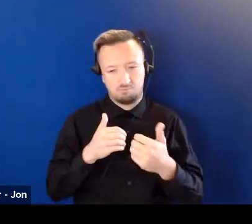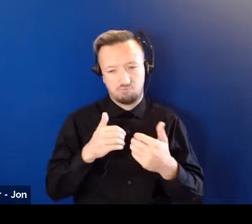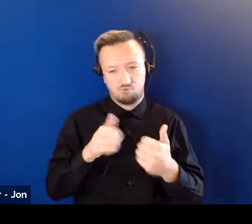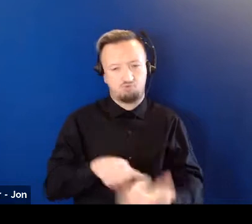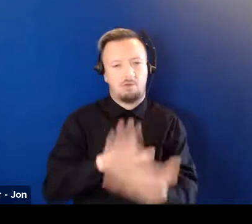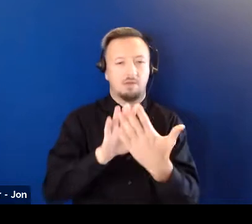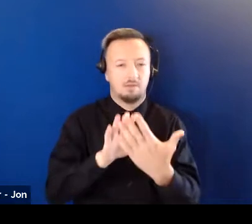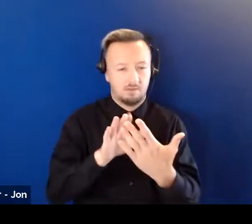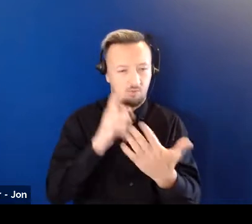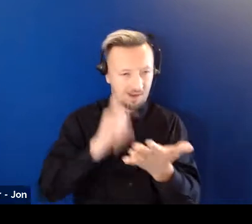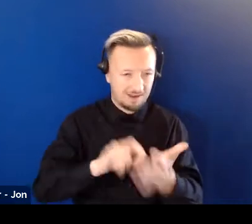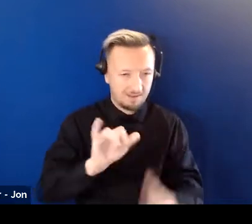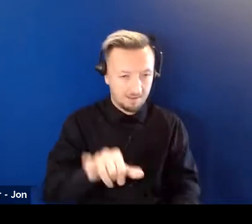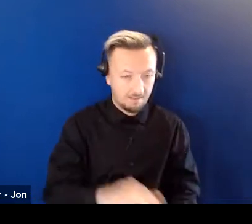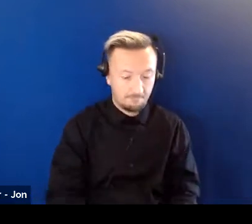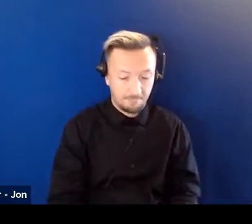they're there.